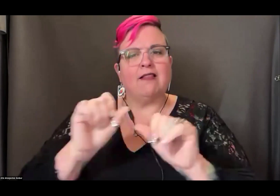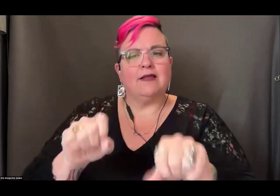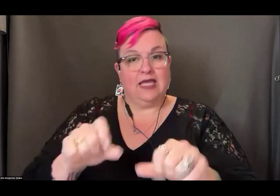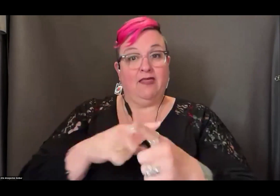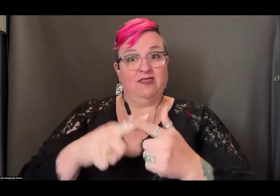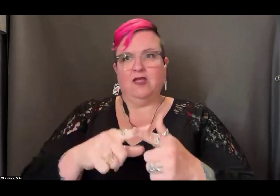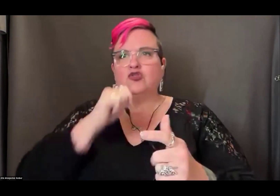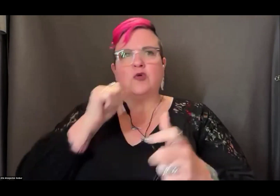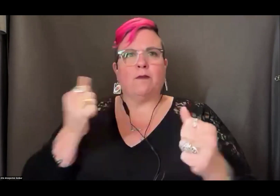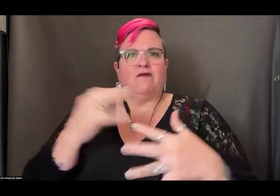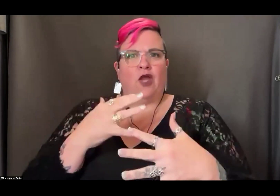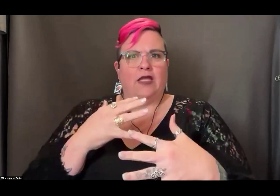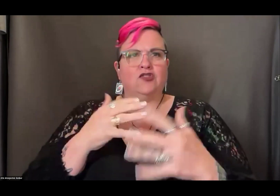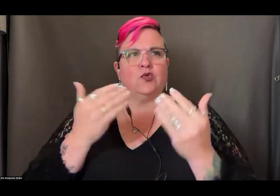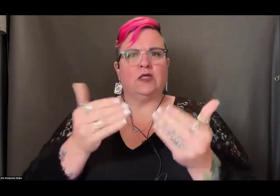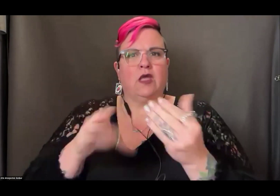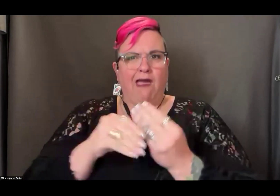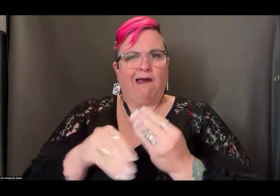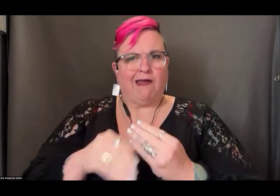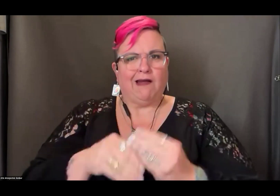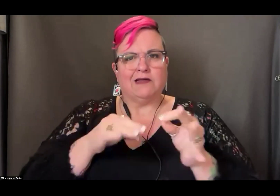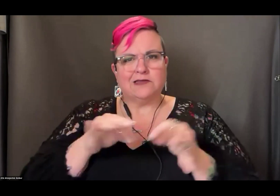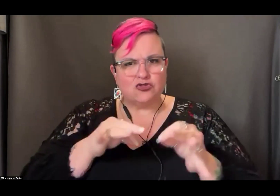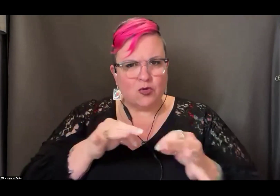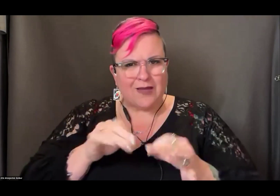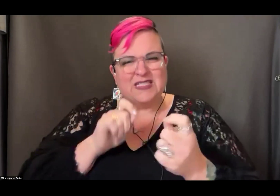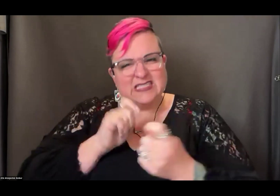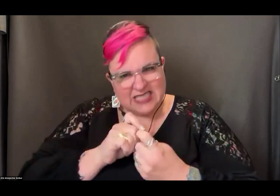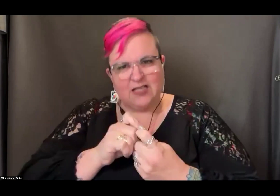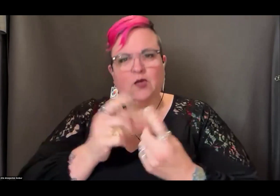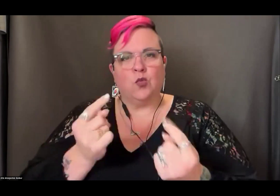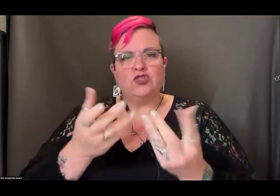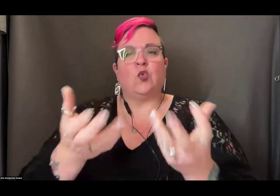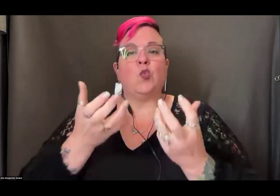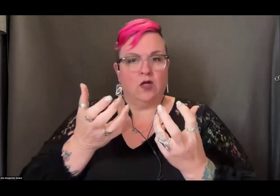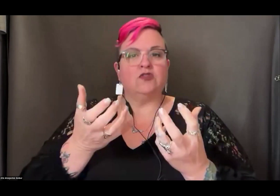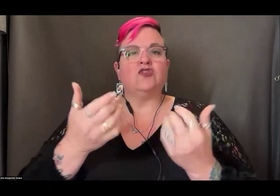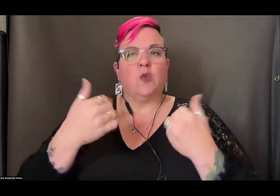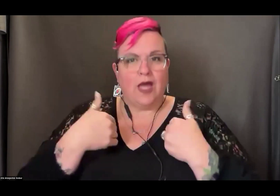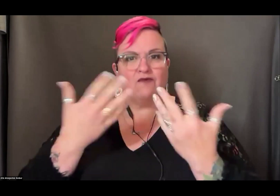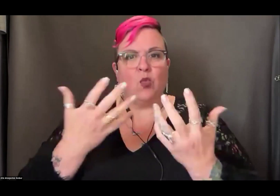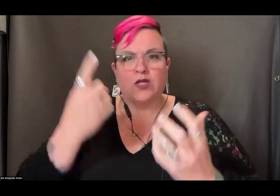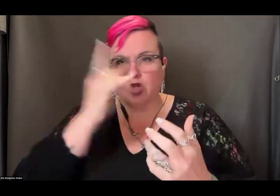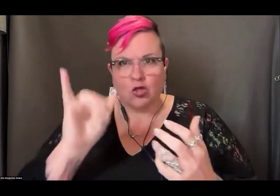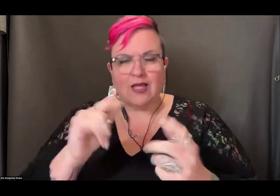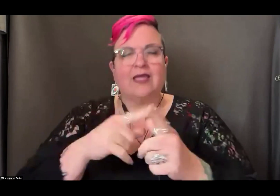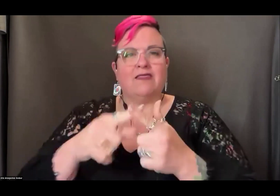be afraid to describe what is it that you want done, happen, or